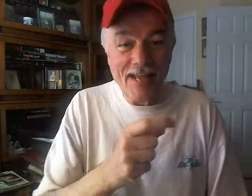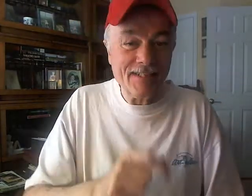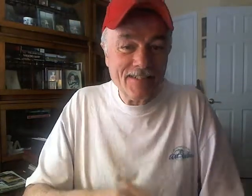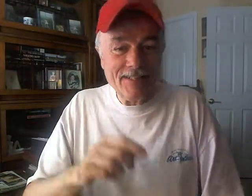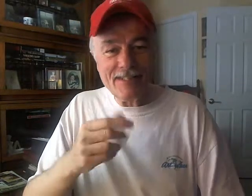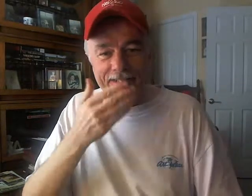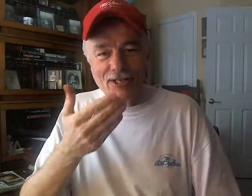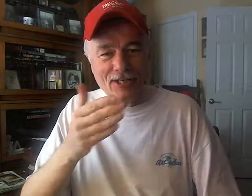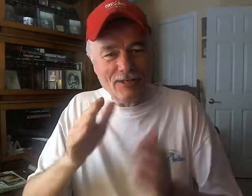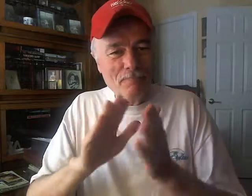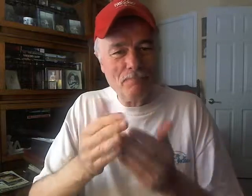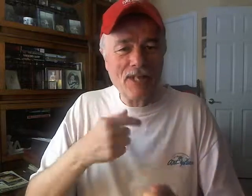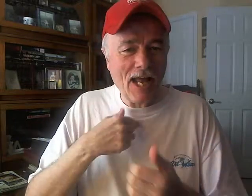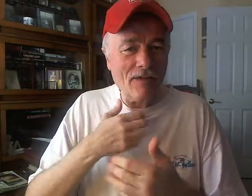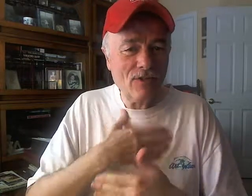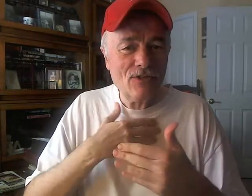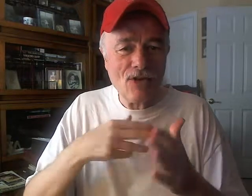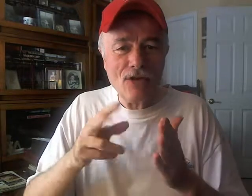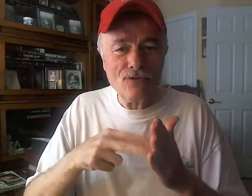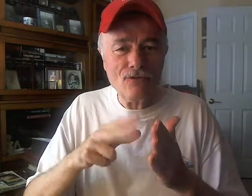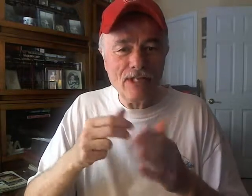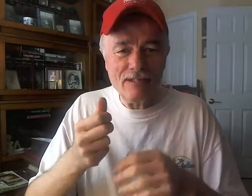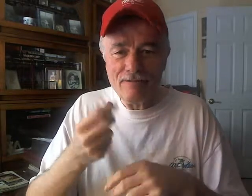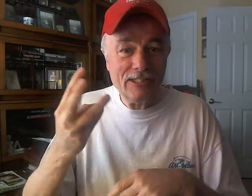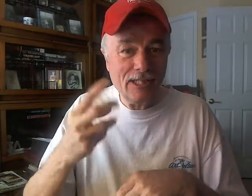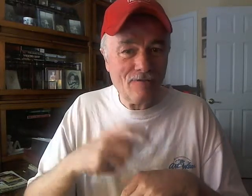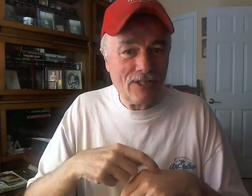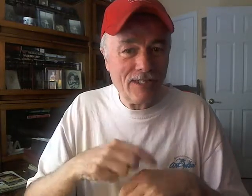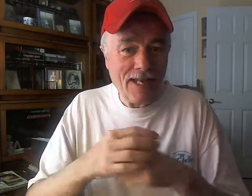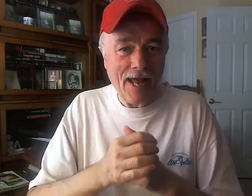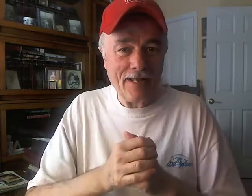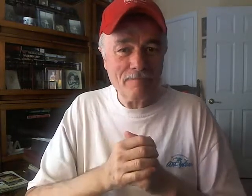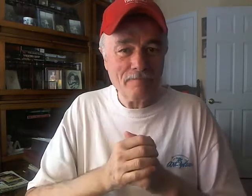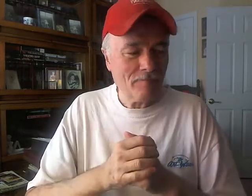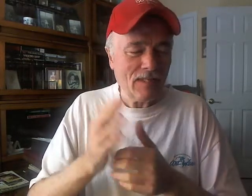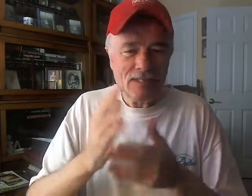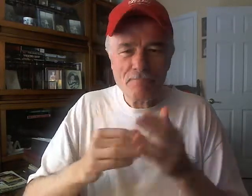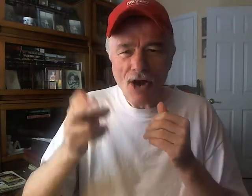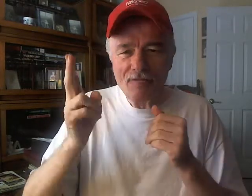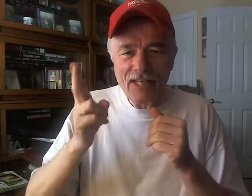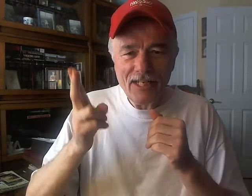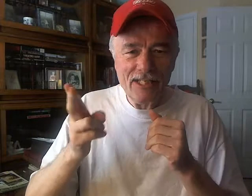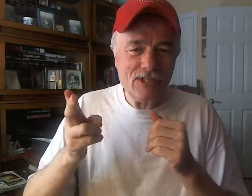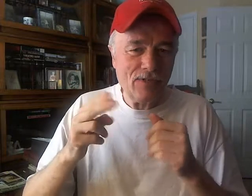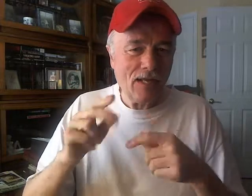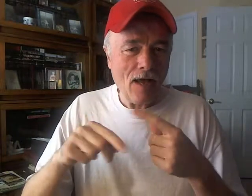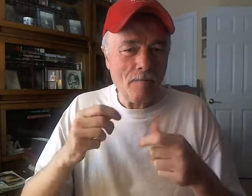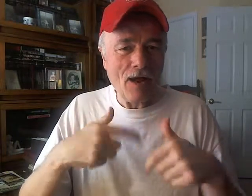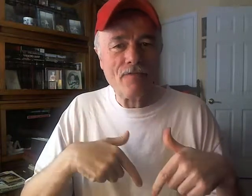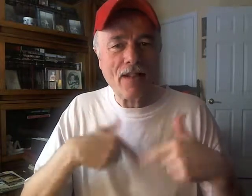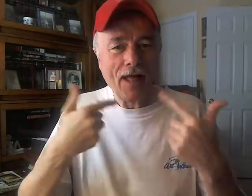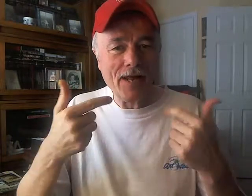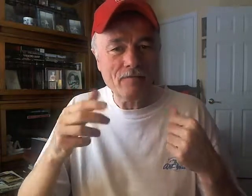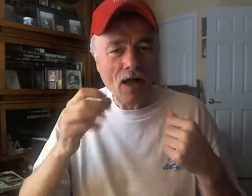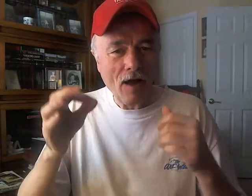Thank you, seeking an extra exhibit of pop history about the life of